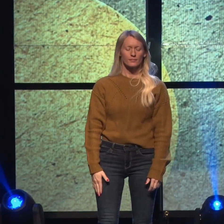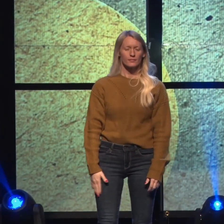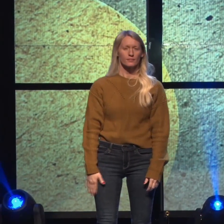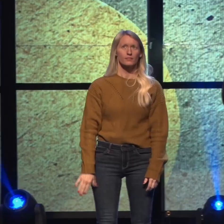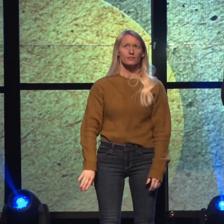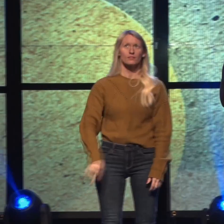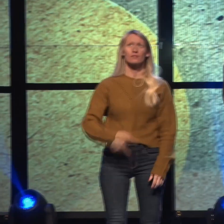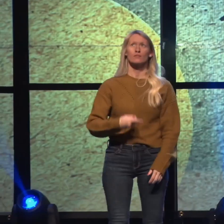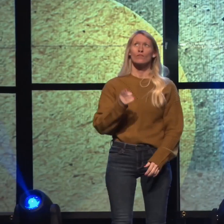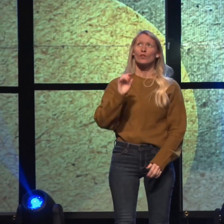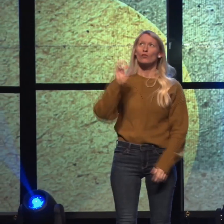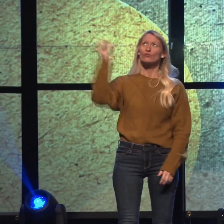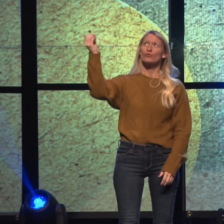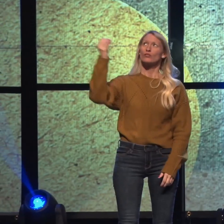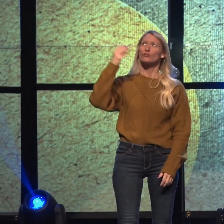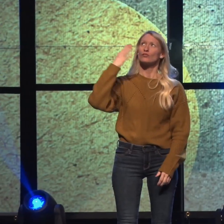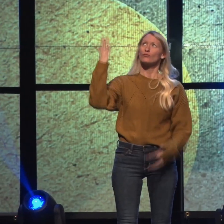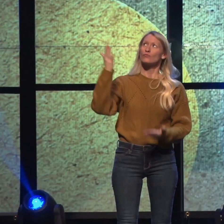Gracious one, we